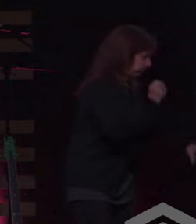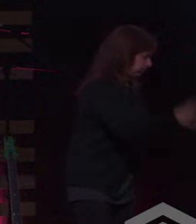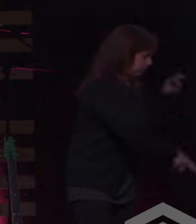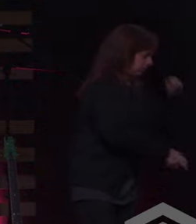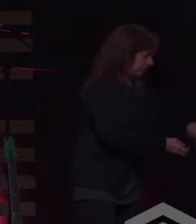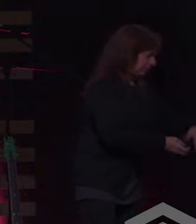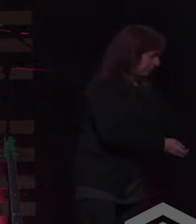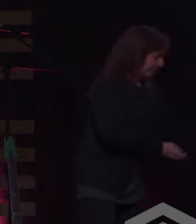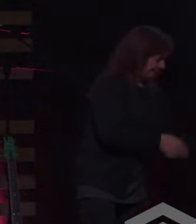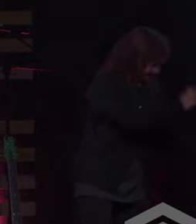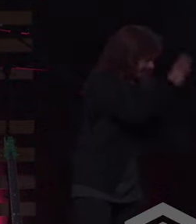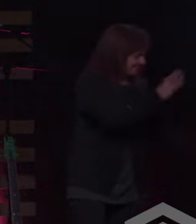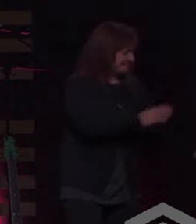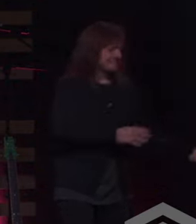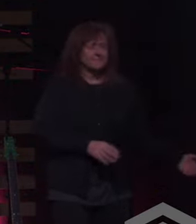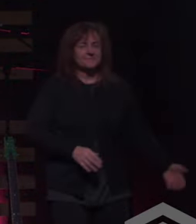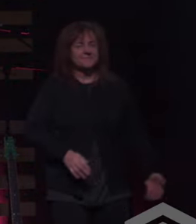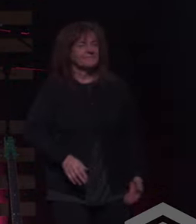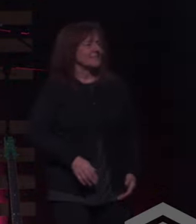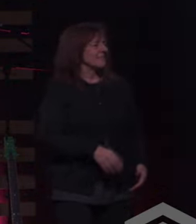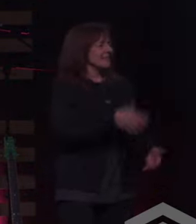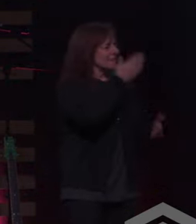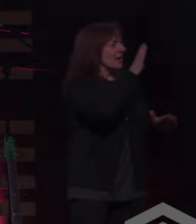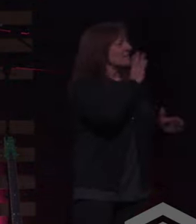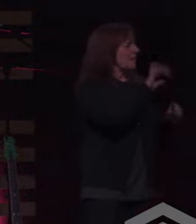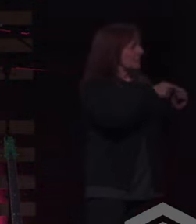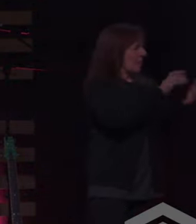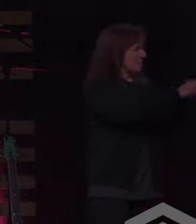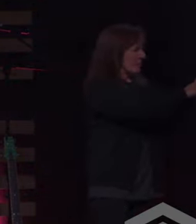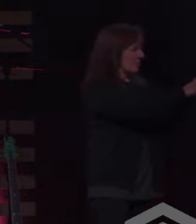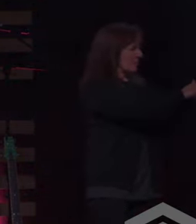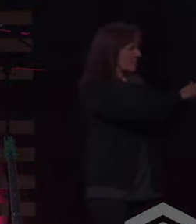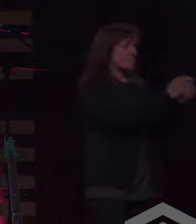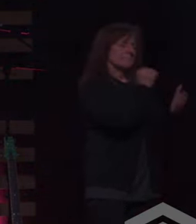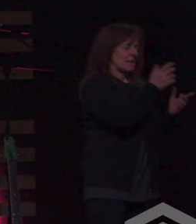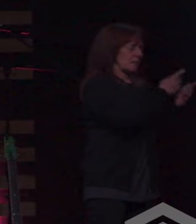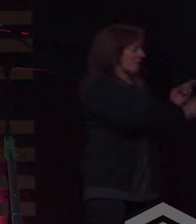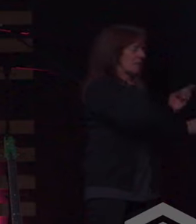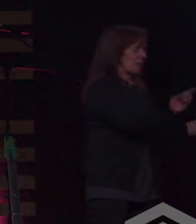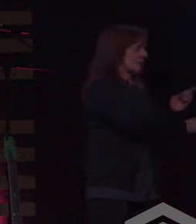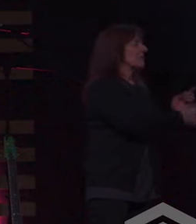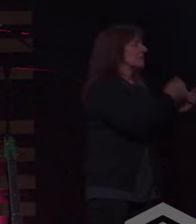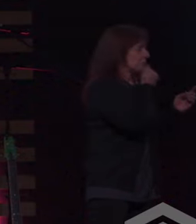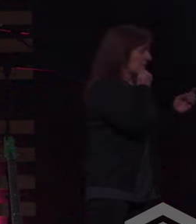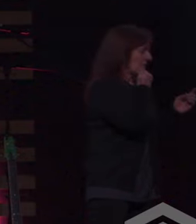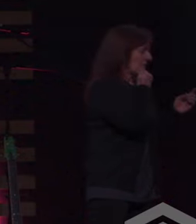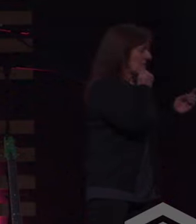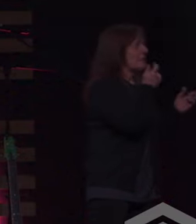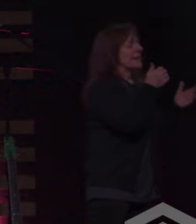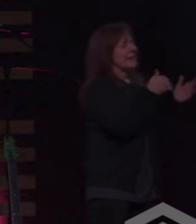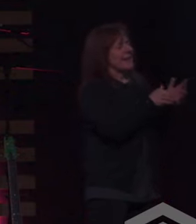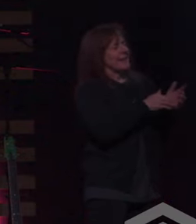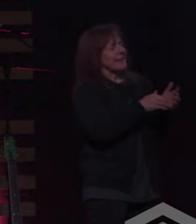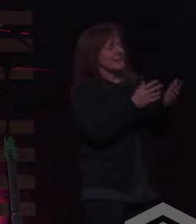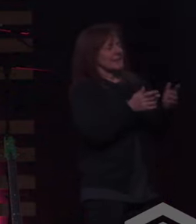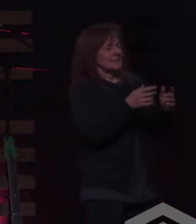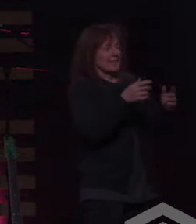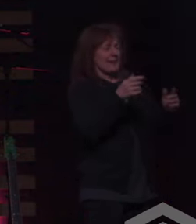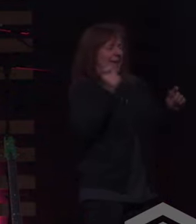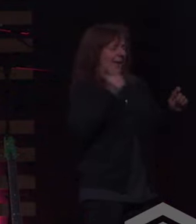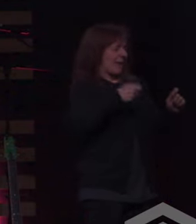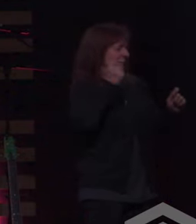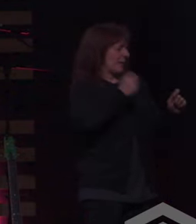God cares a whole lot about marriage and talks a whole lot about how divorce is so wrong. And again, here's the hammer and nail